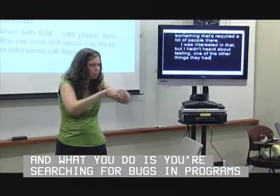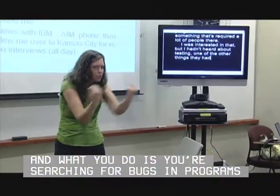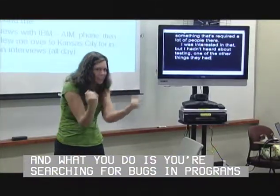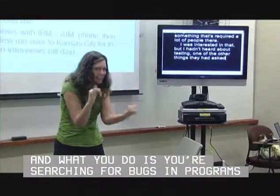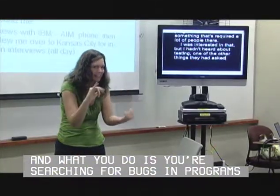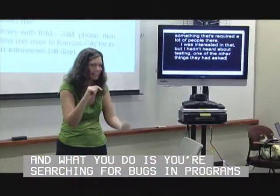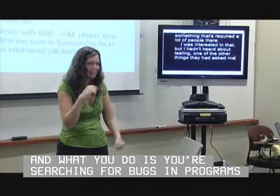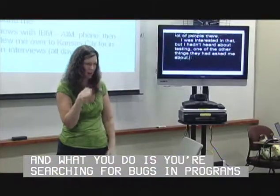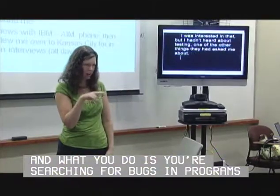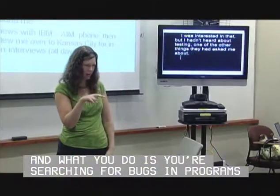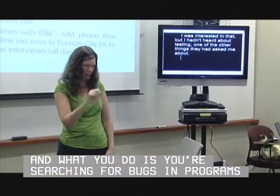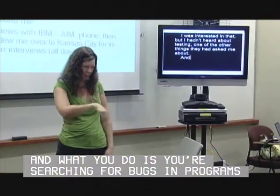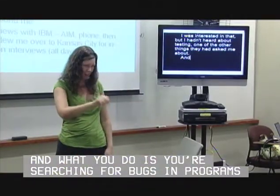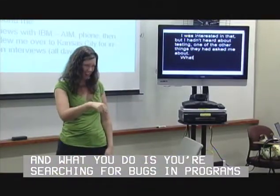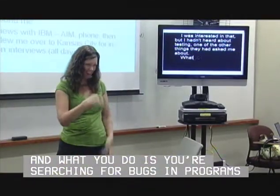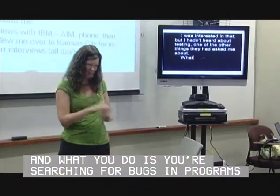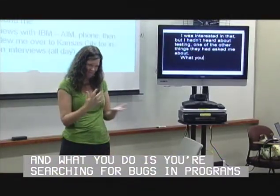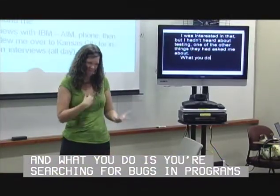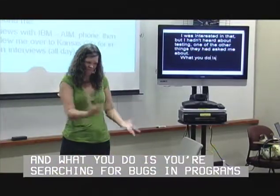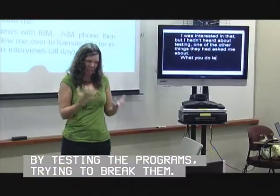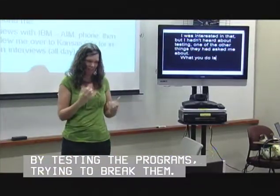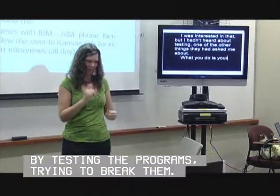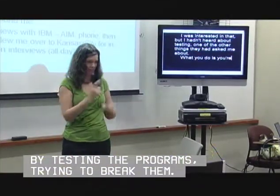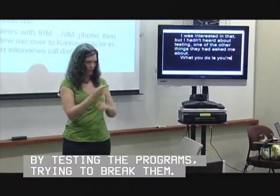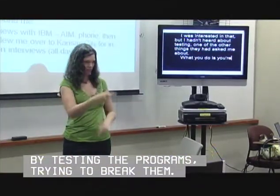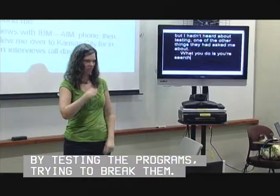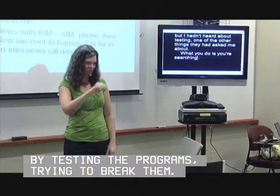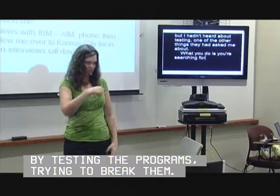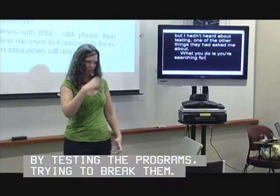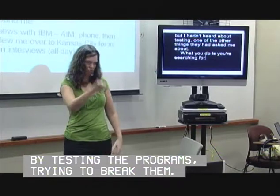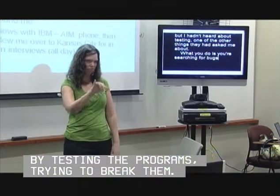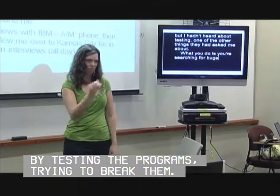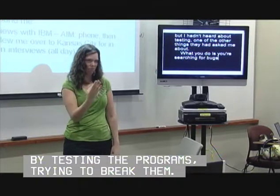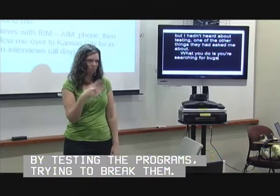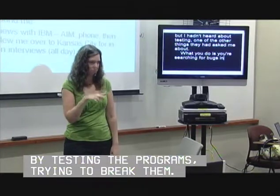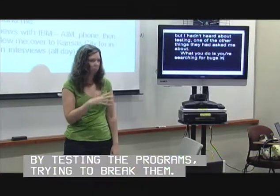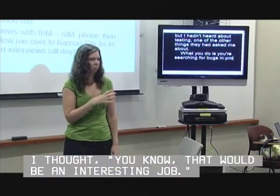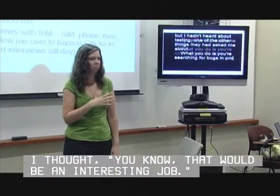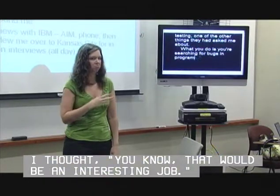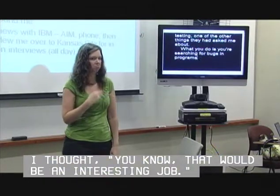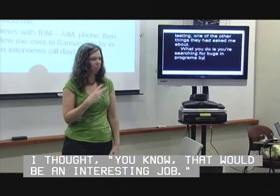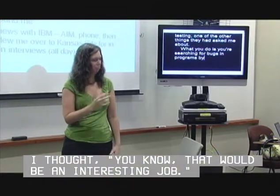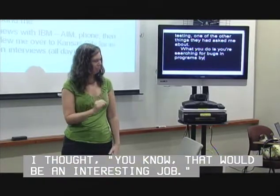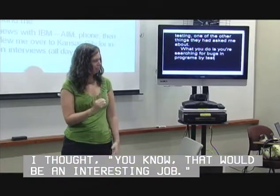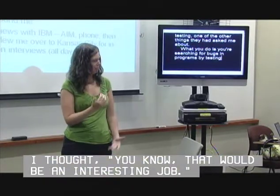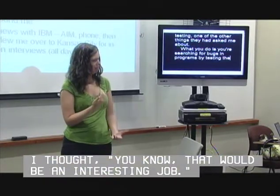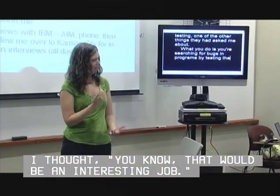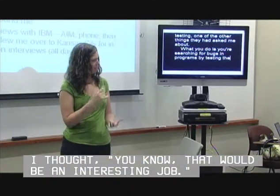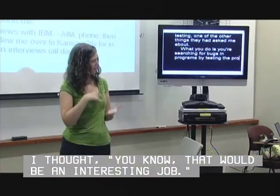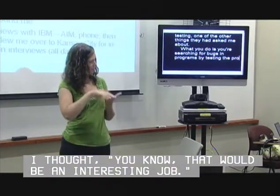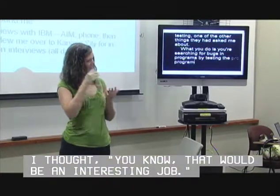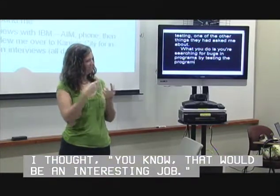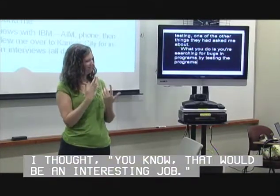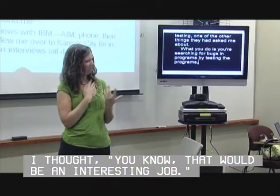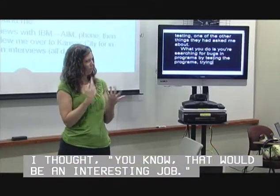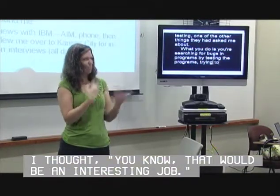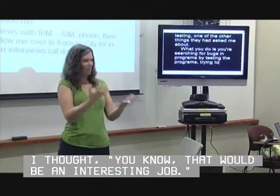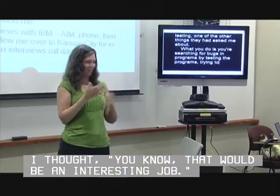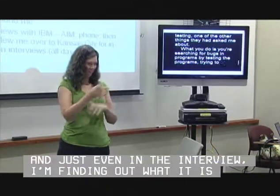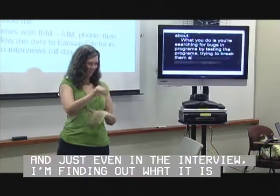you're searching for bugs in programs by testing the programs, trying to break them. I thought, you know, that would be an interesting job. You